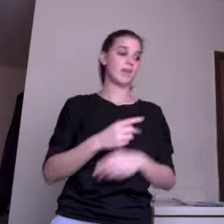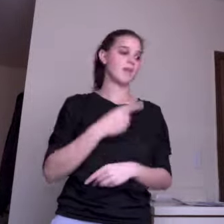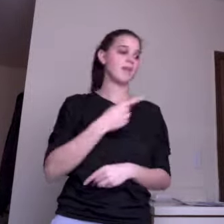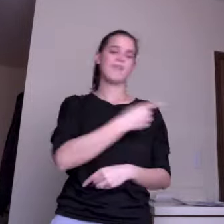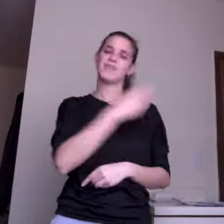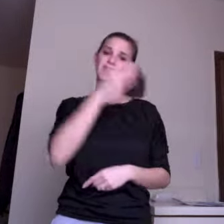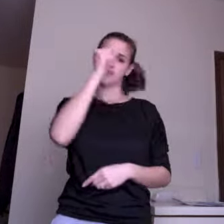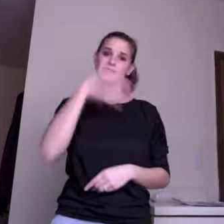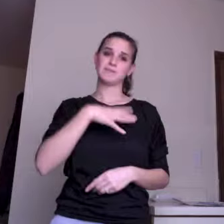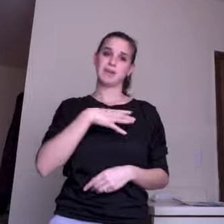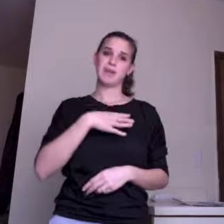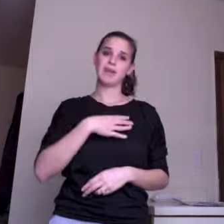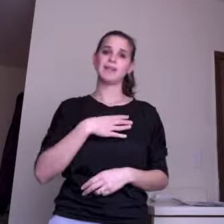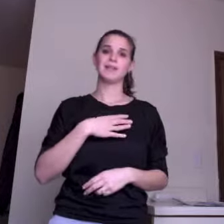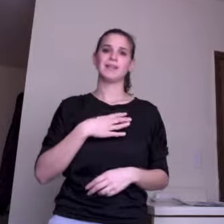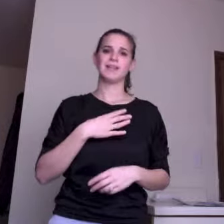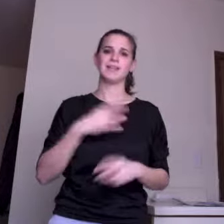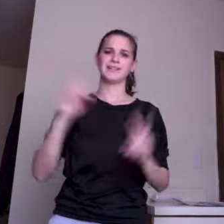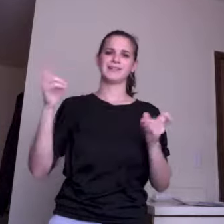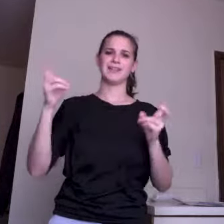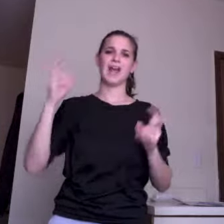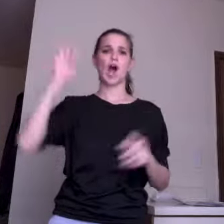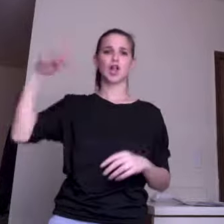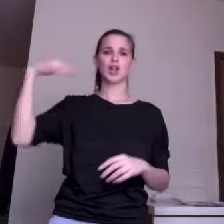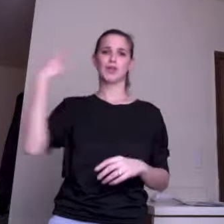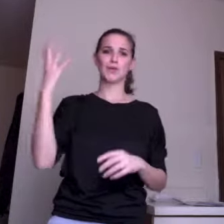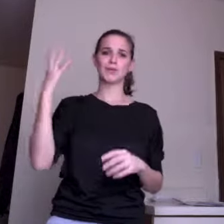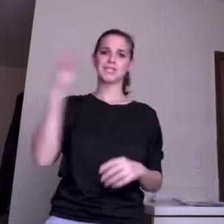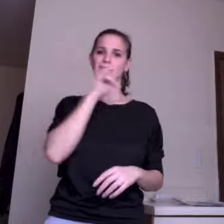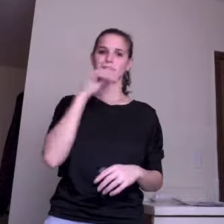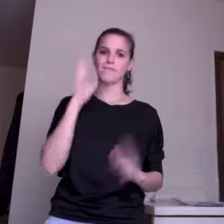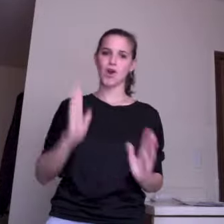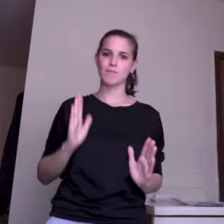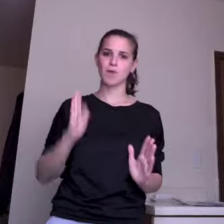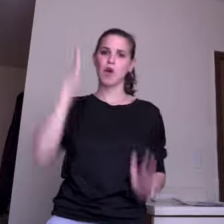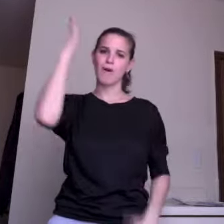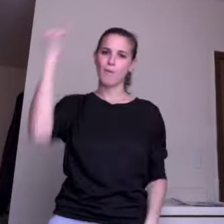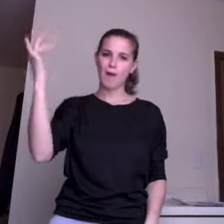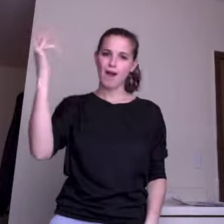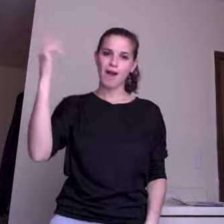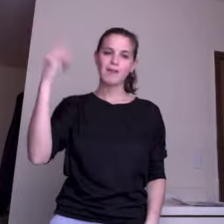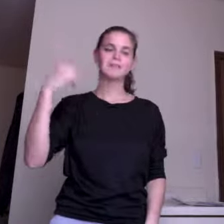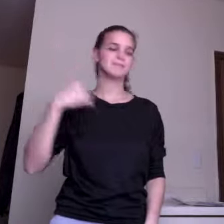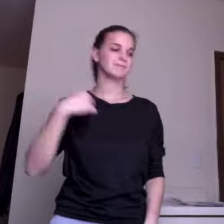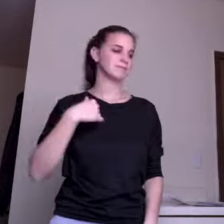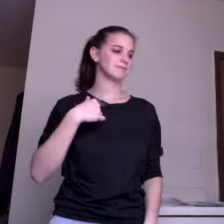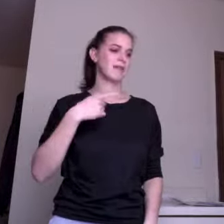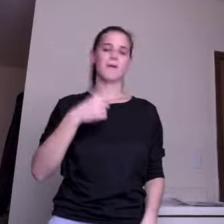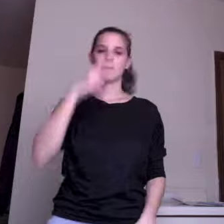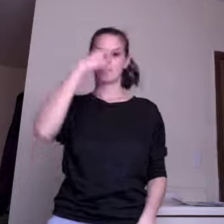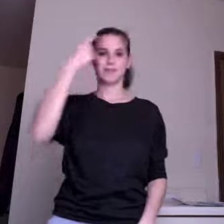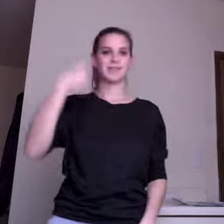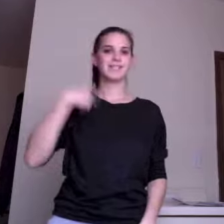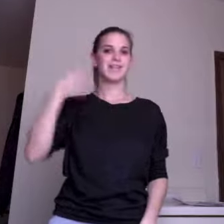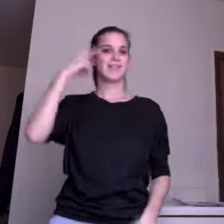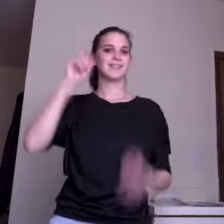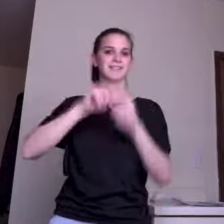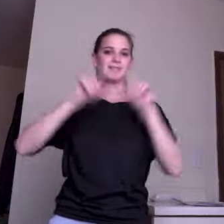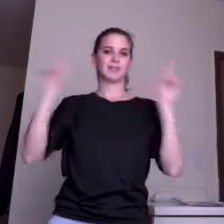lunatic farmer because he grows against the system. Since I'm homeschooled, I went to go hear him speak one day. This man,